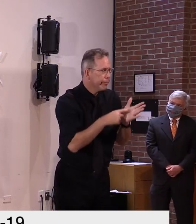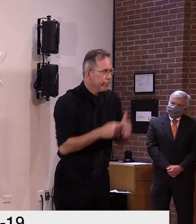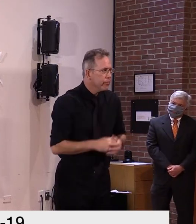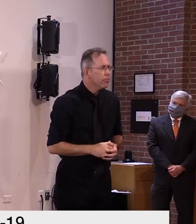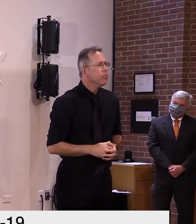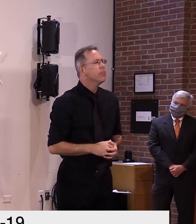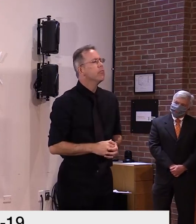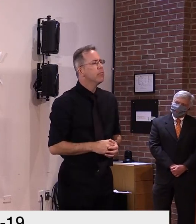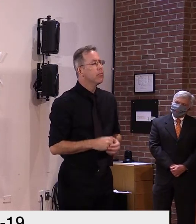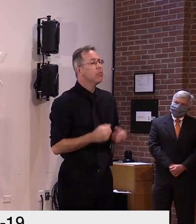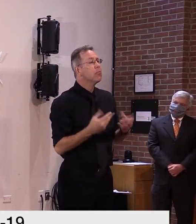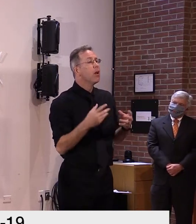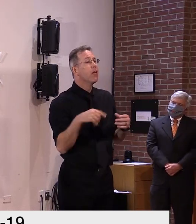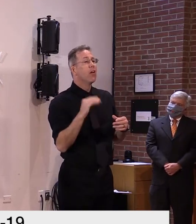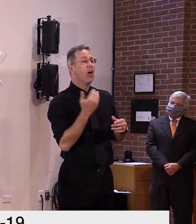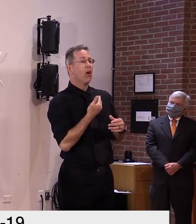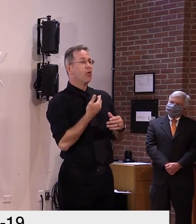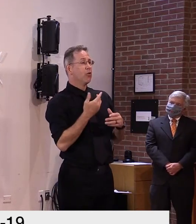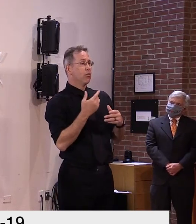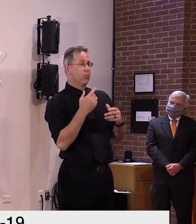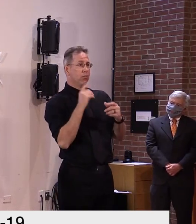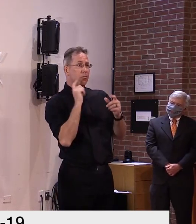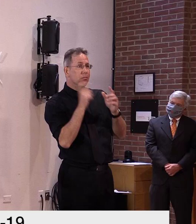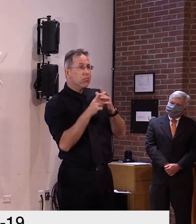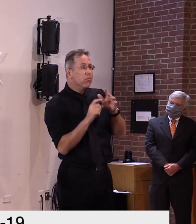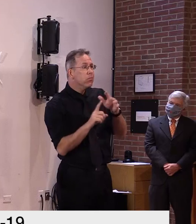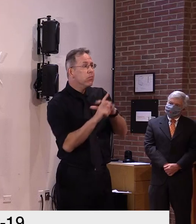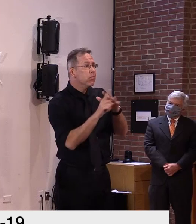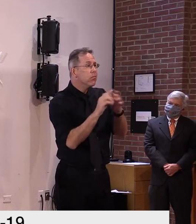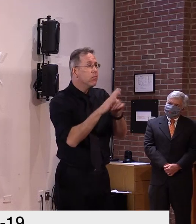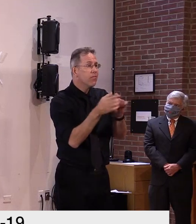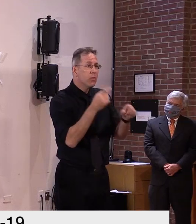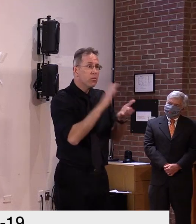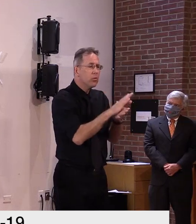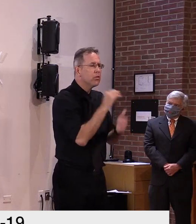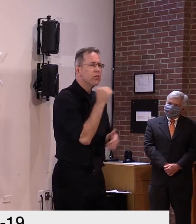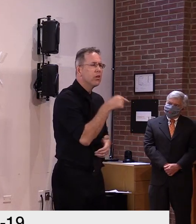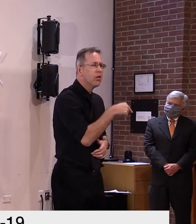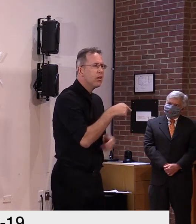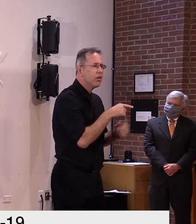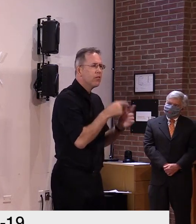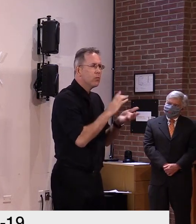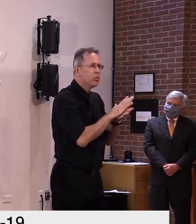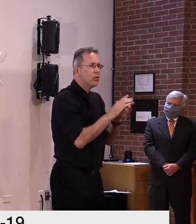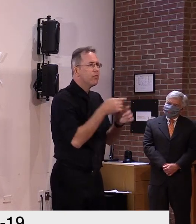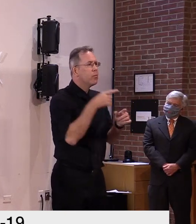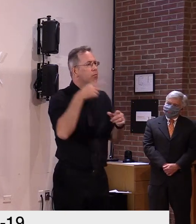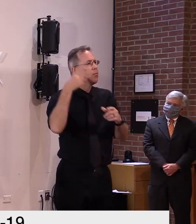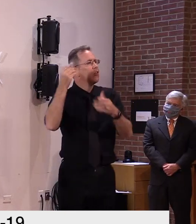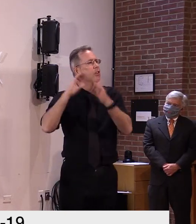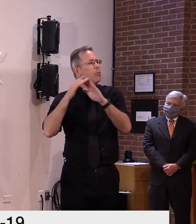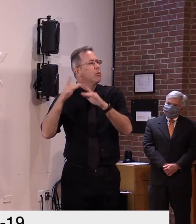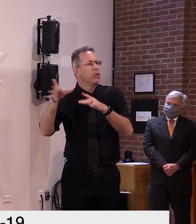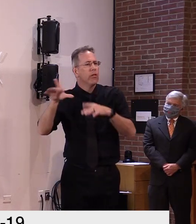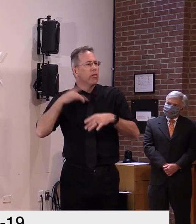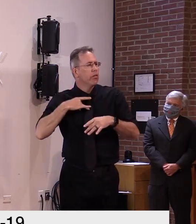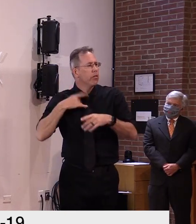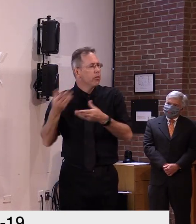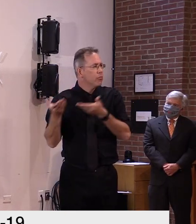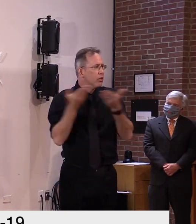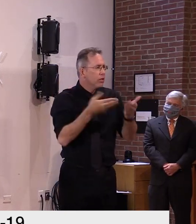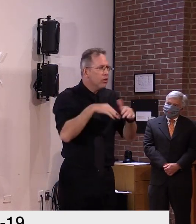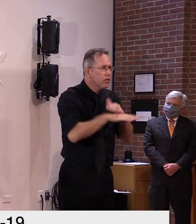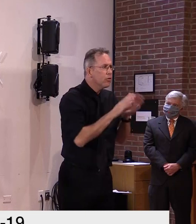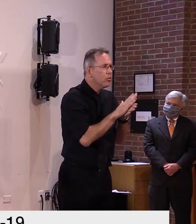cases actually weren't in school when they were infectious, so that's easy. Others may have been in school for a day or two when they were